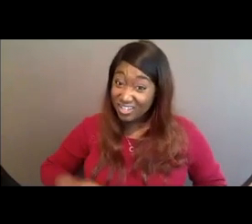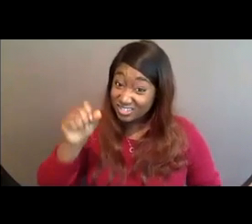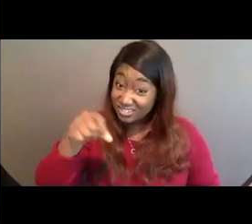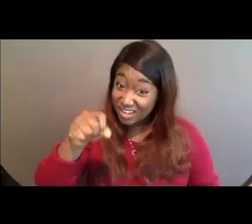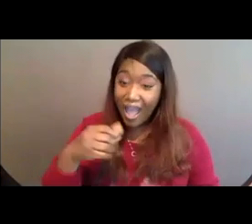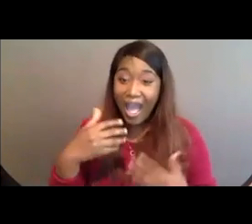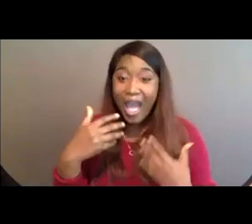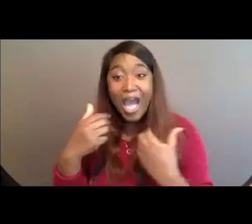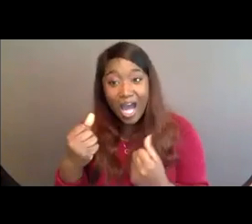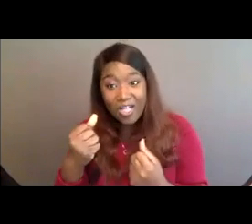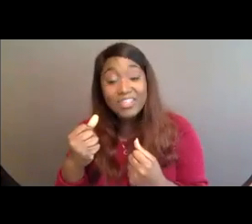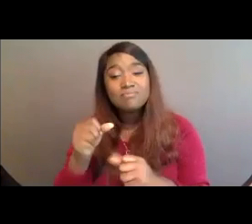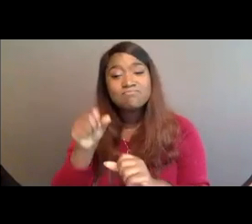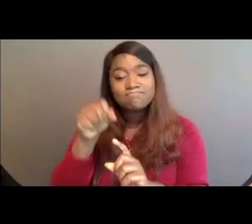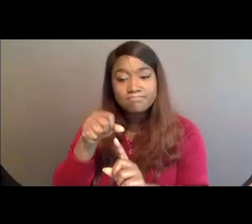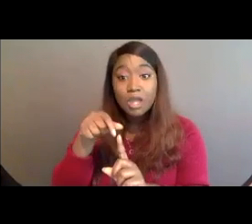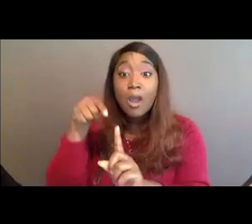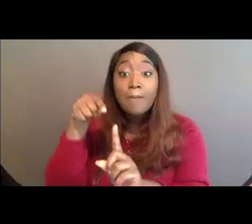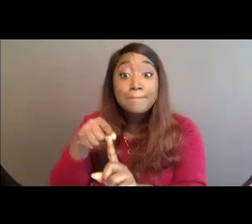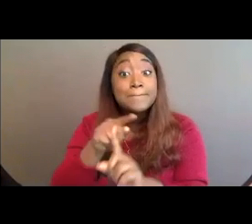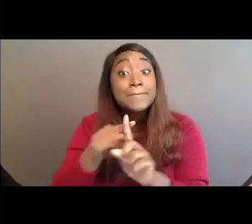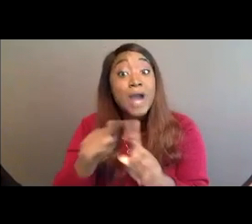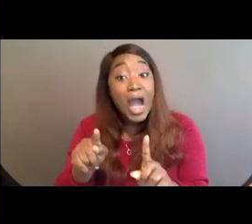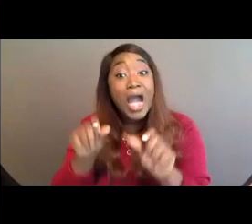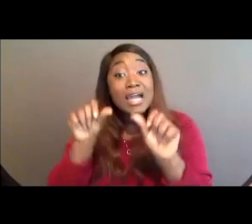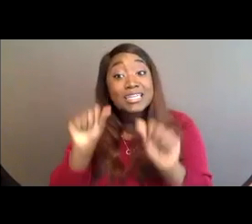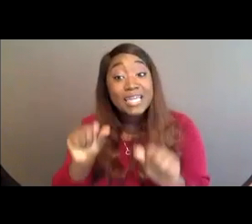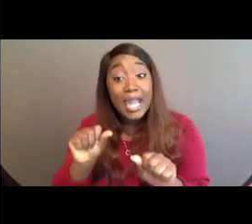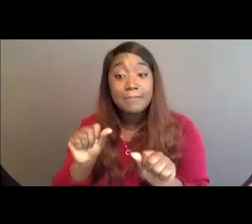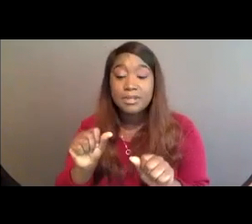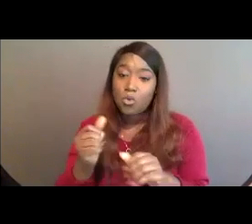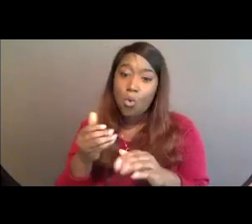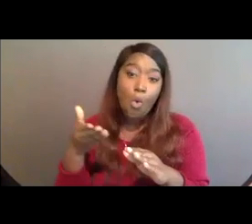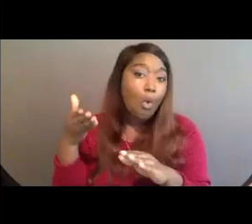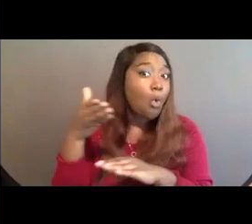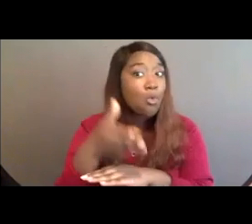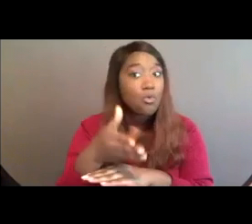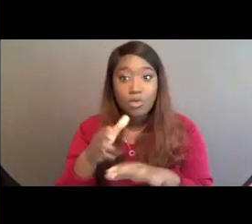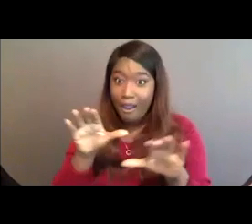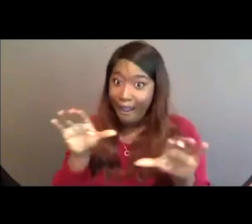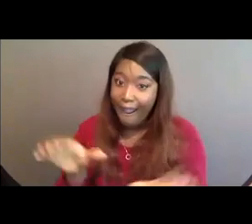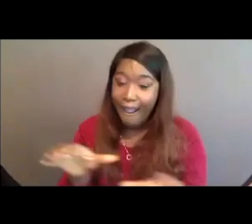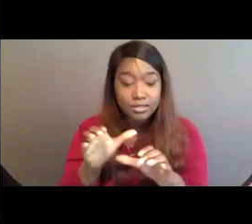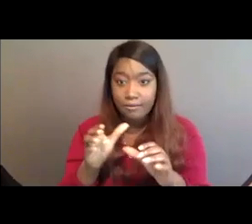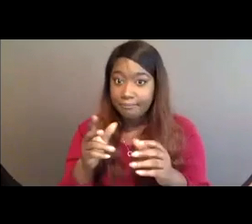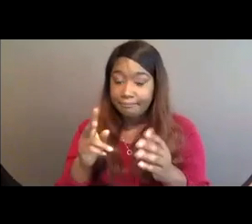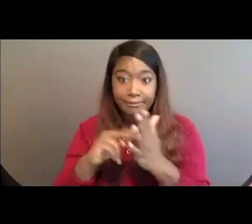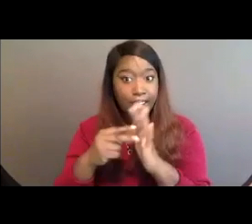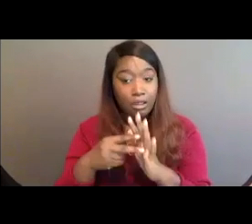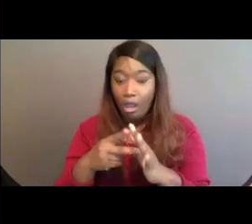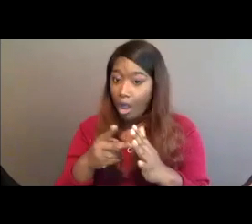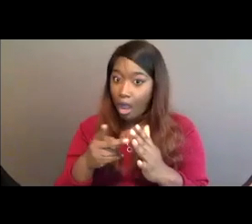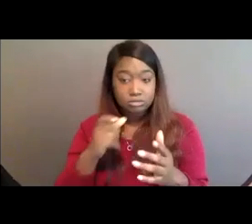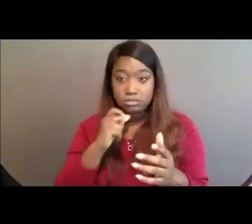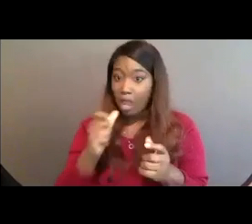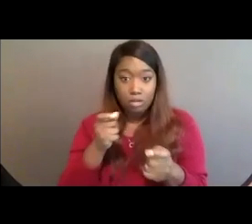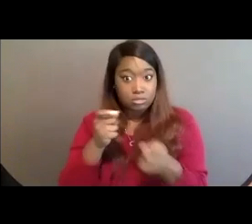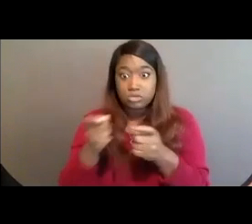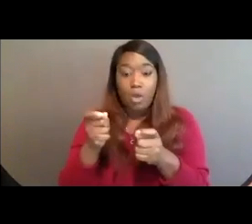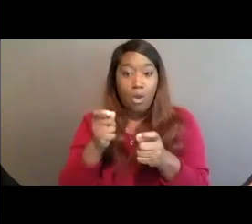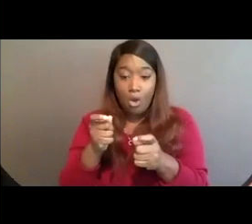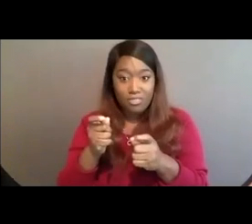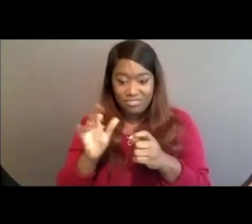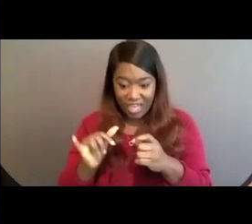way, but it can also be overactive or out of control. We'd see this up energy